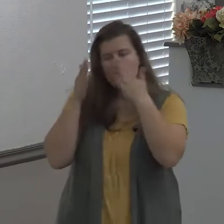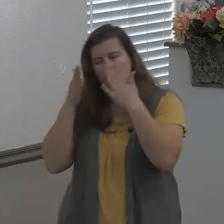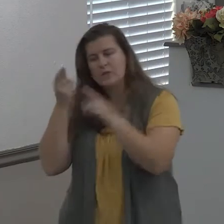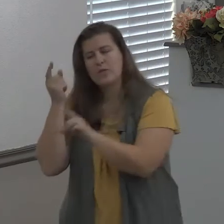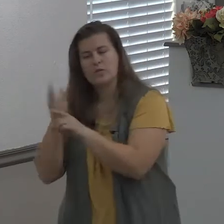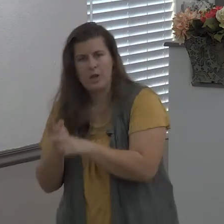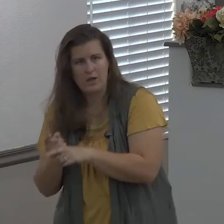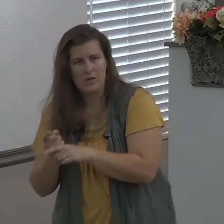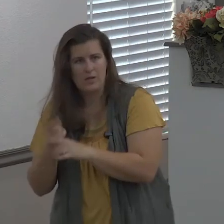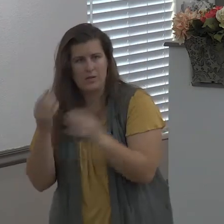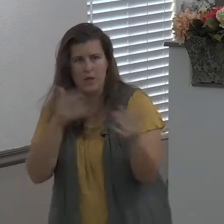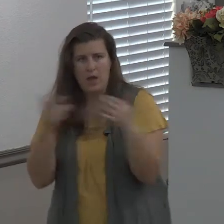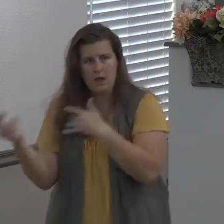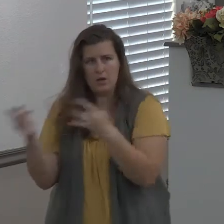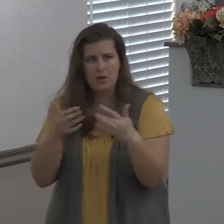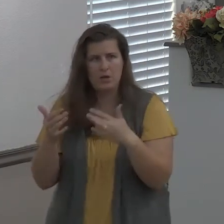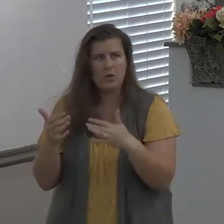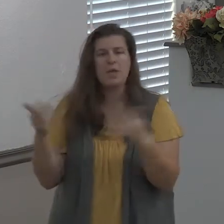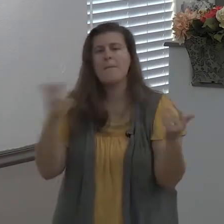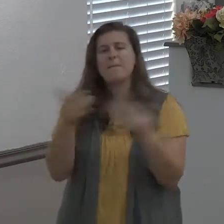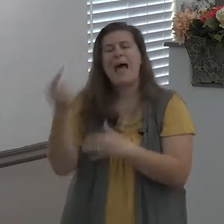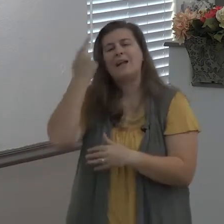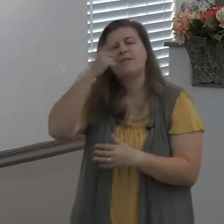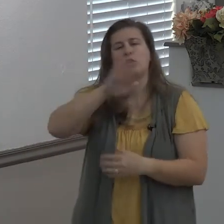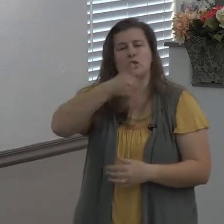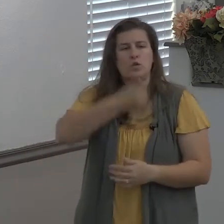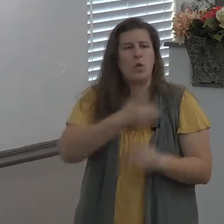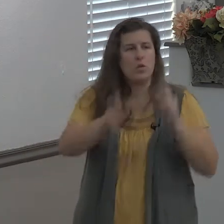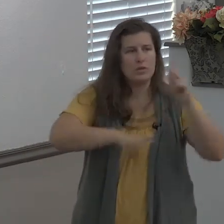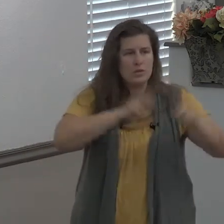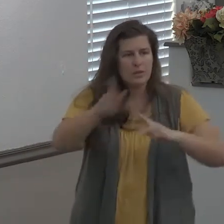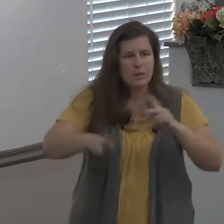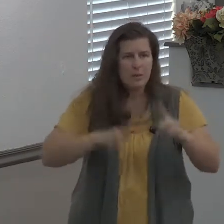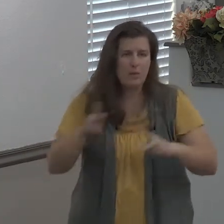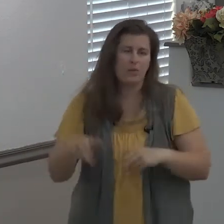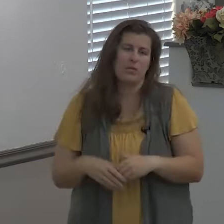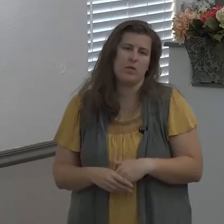We need to take our eyes off the wrong battle and get them on the real battle.